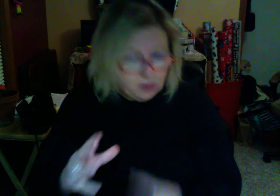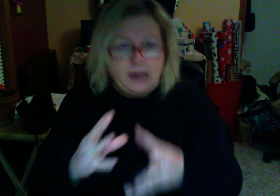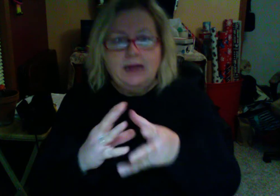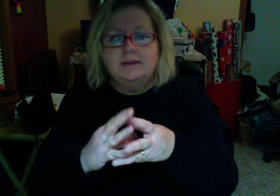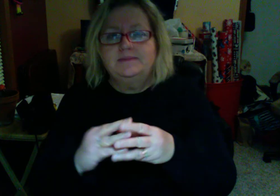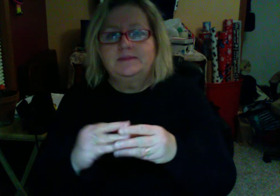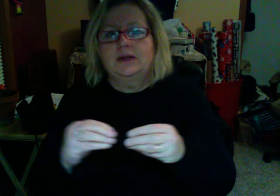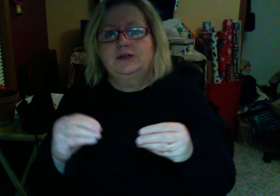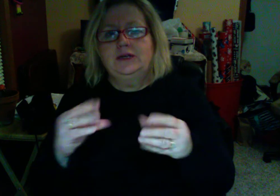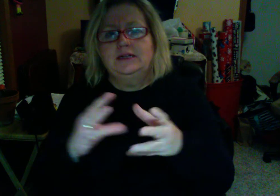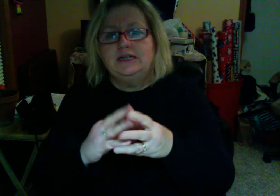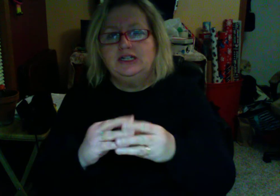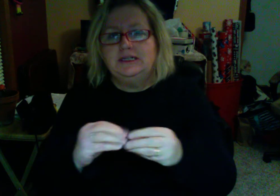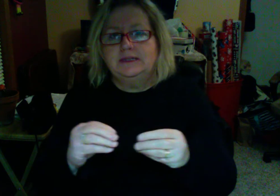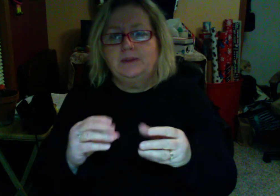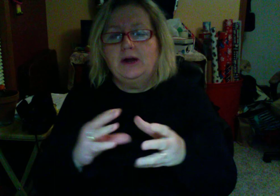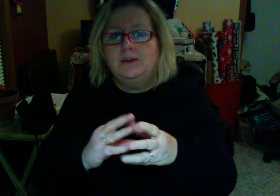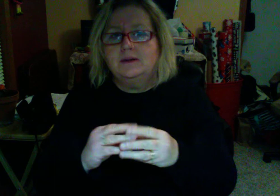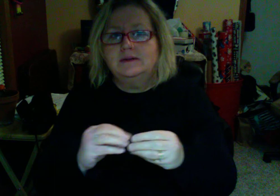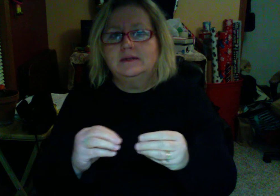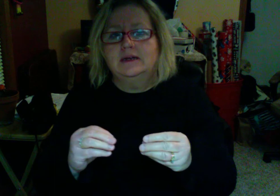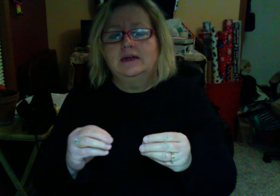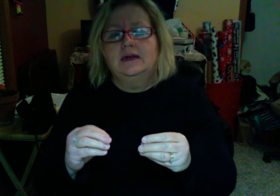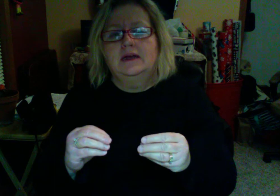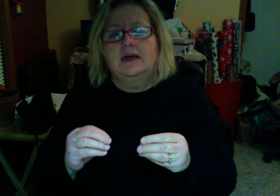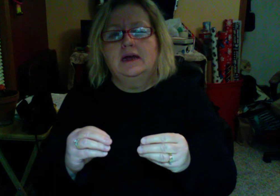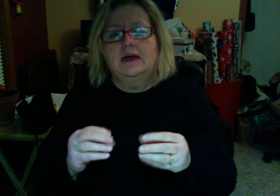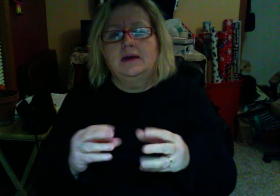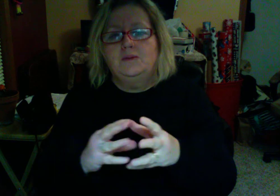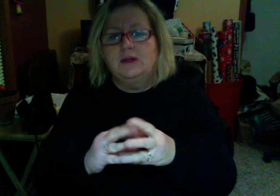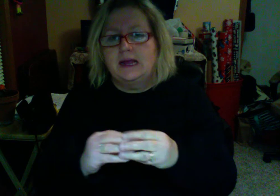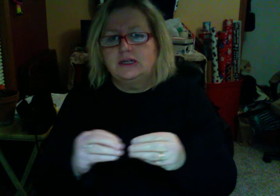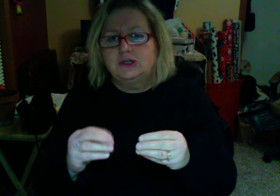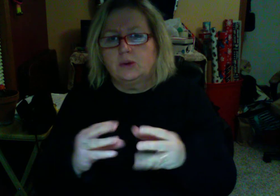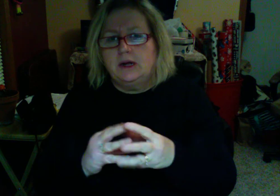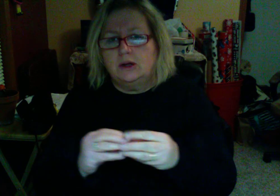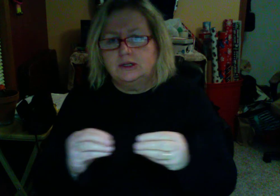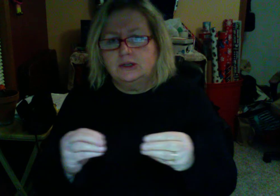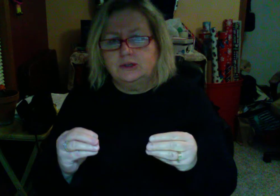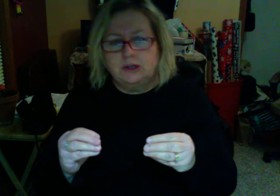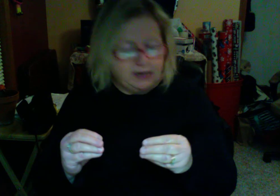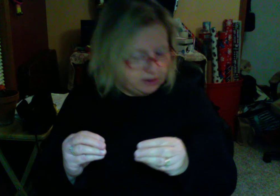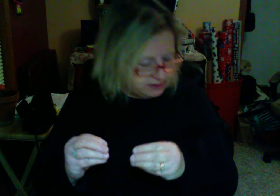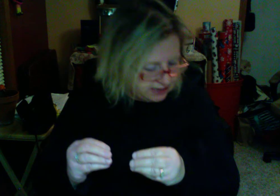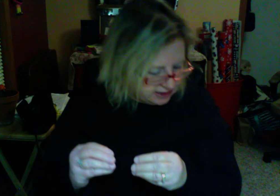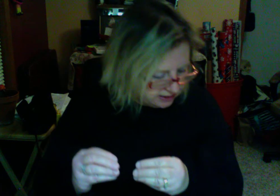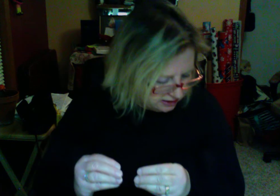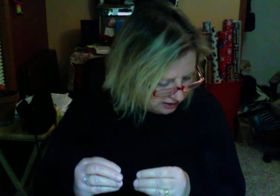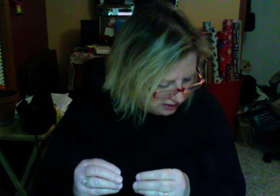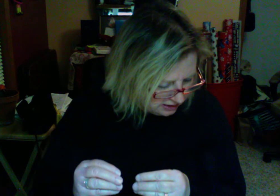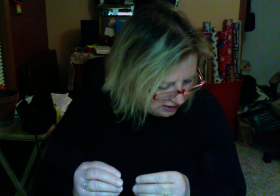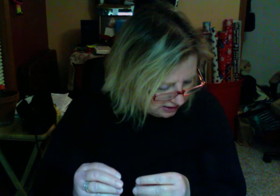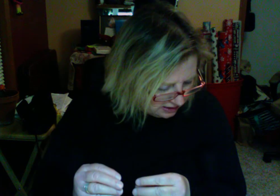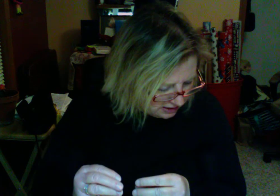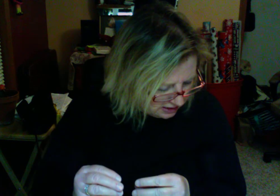Story. Also, you could say Jesus' parables were like a story also, so you might use that.